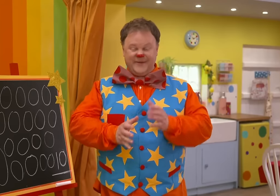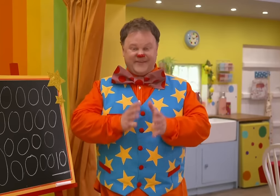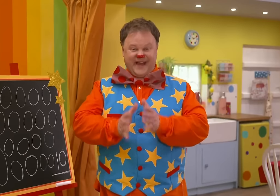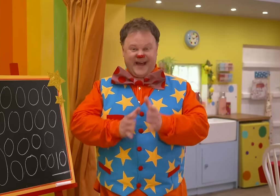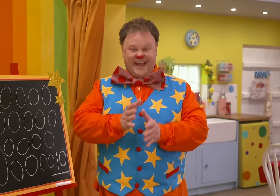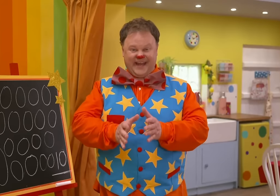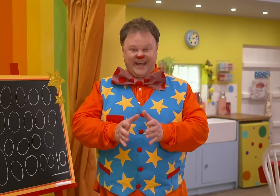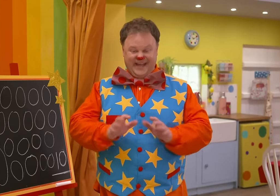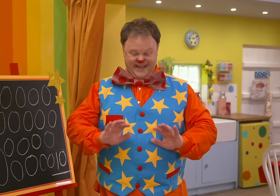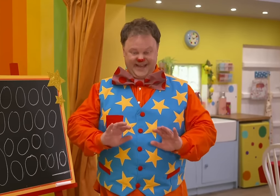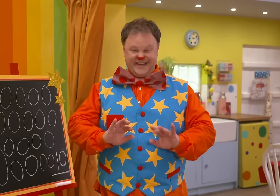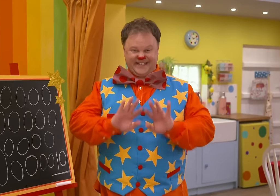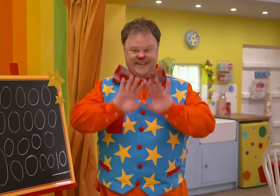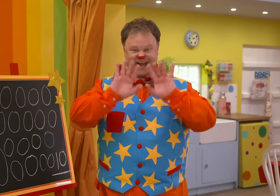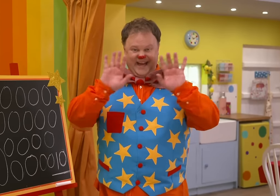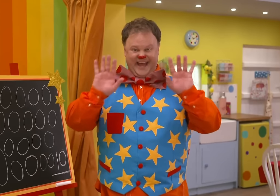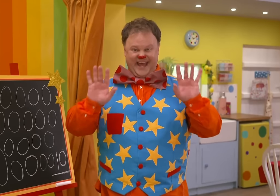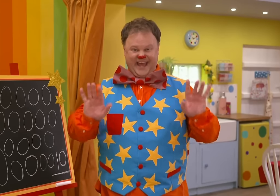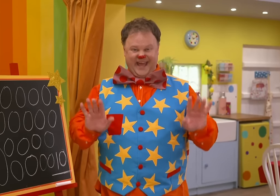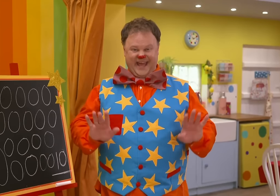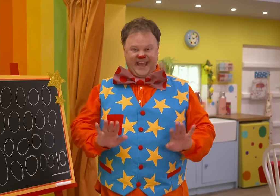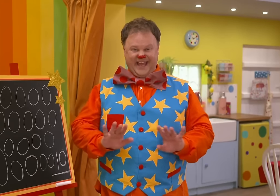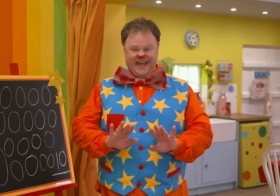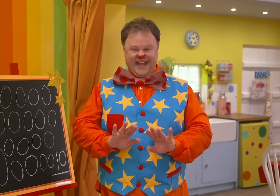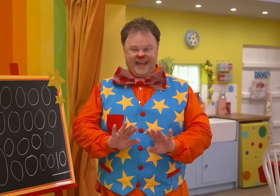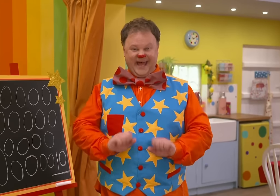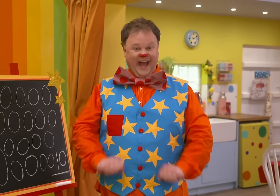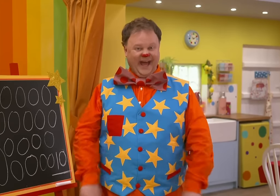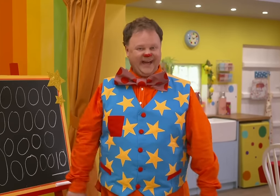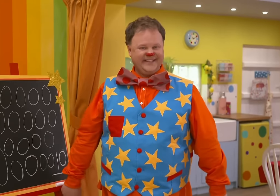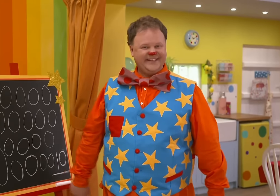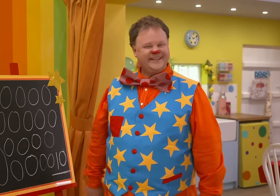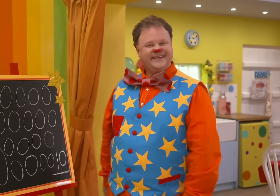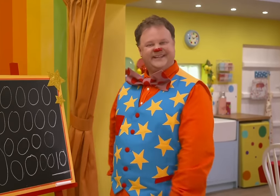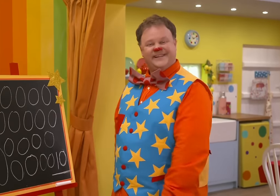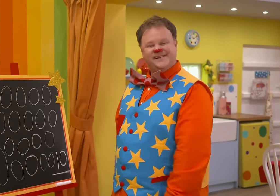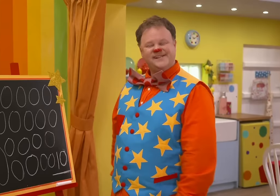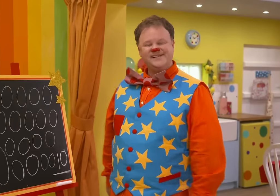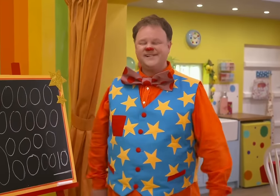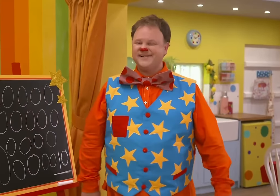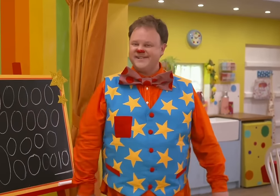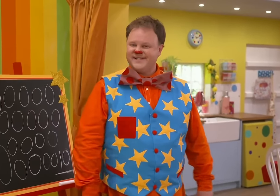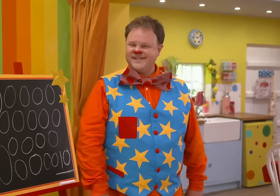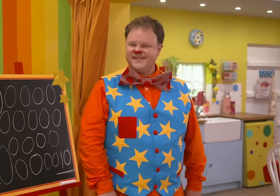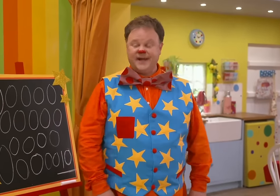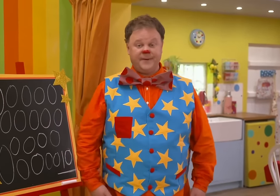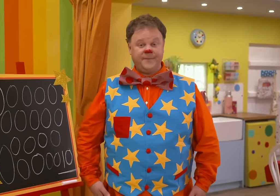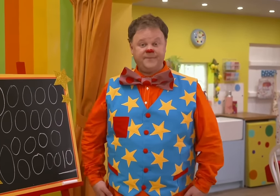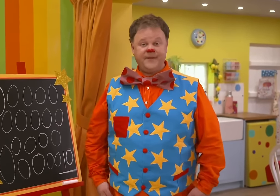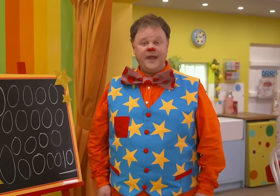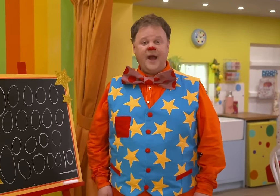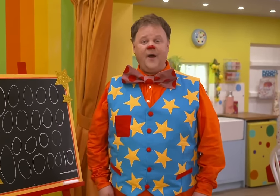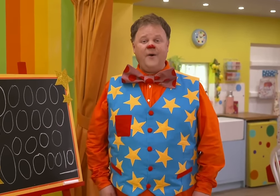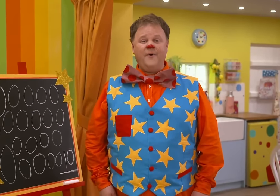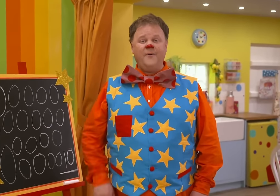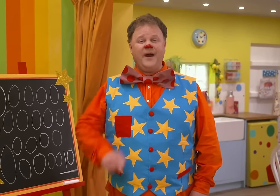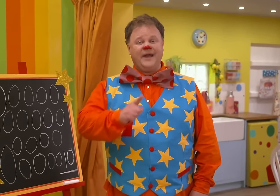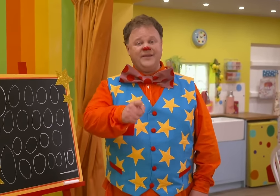You sign shiny! Thank you, Mr. Tumble. You're our friend. Oh, and